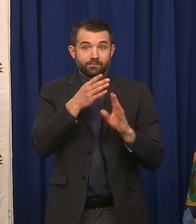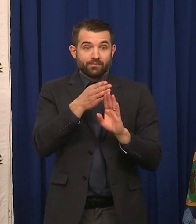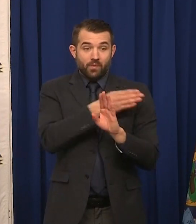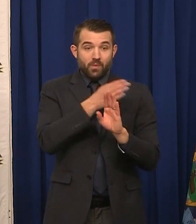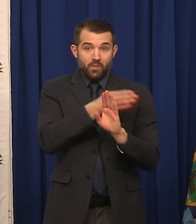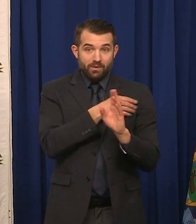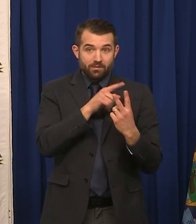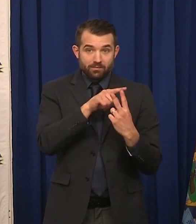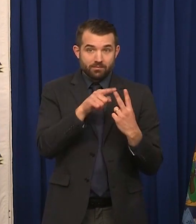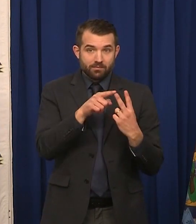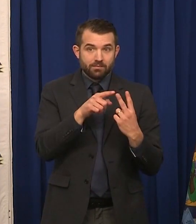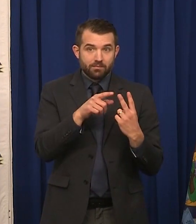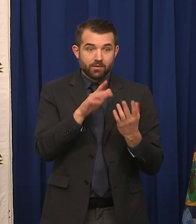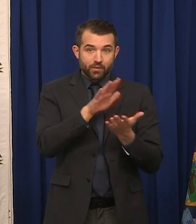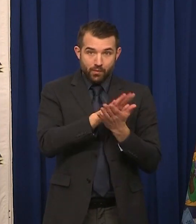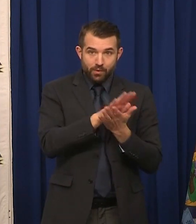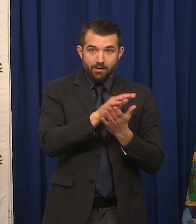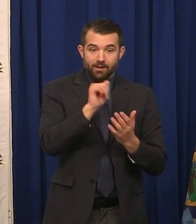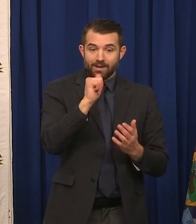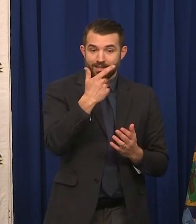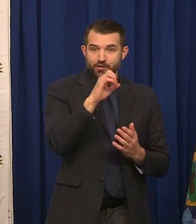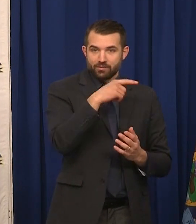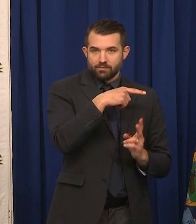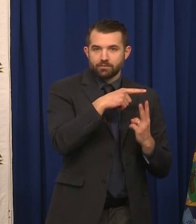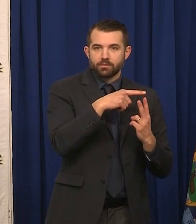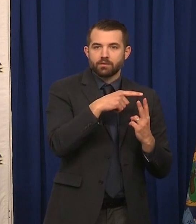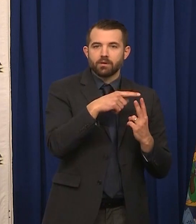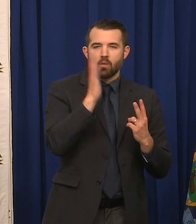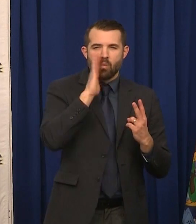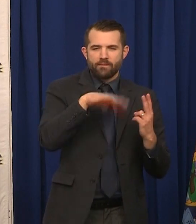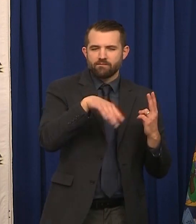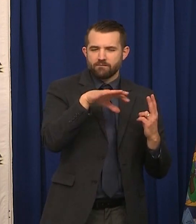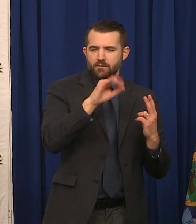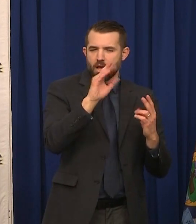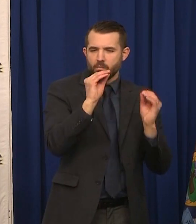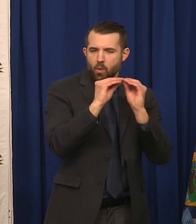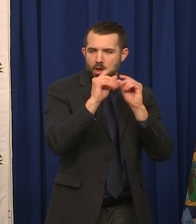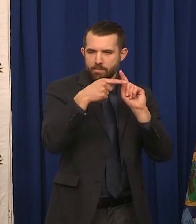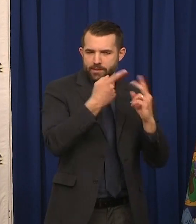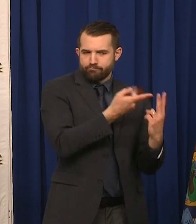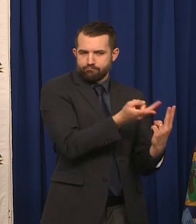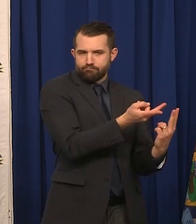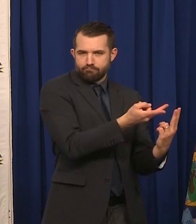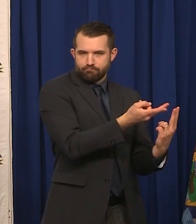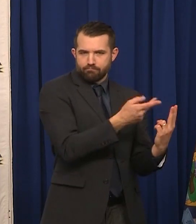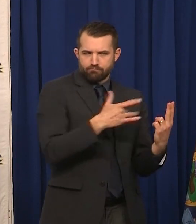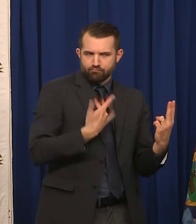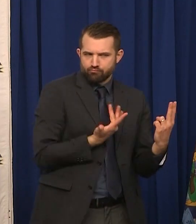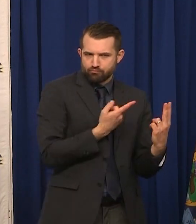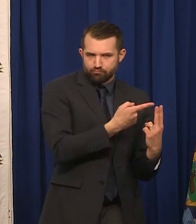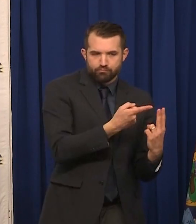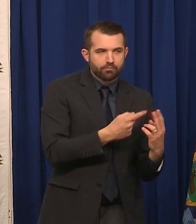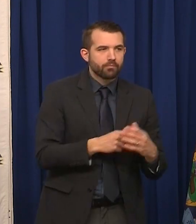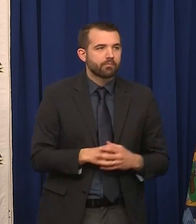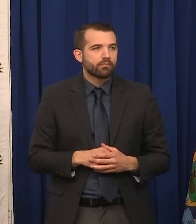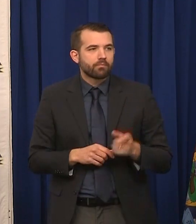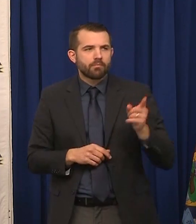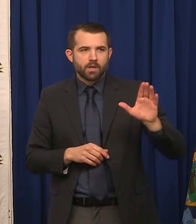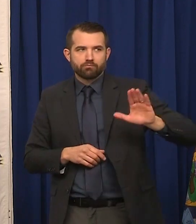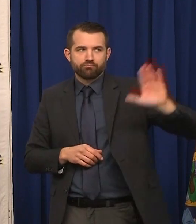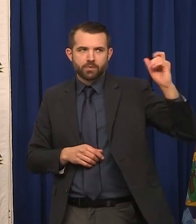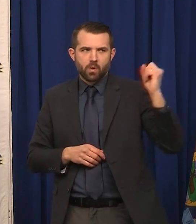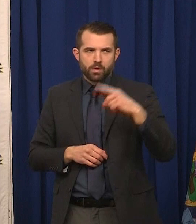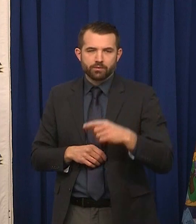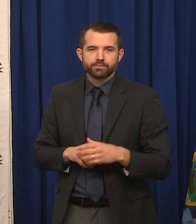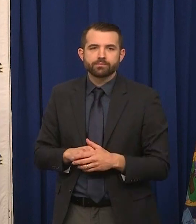get back to you. So, yes. So Governor Mills' executive order on non-essential businesses, it looks like it ends